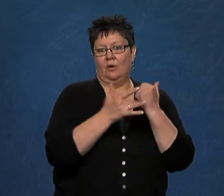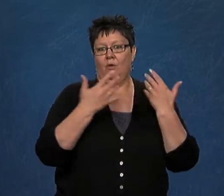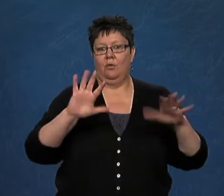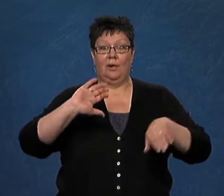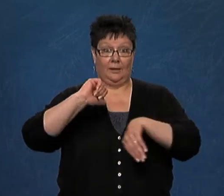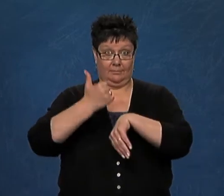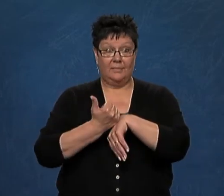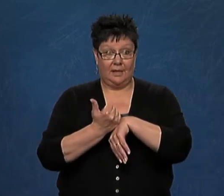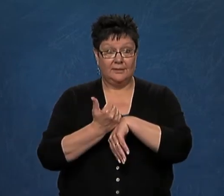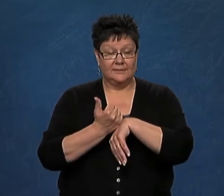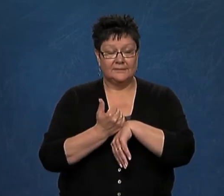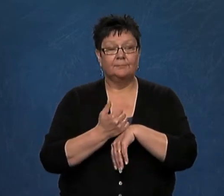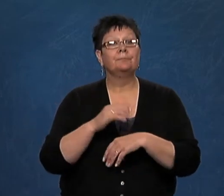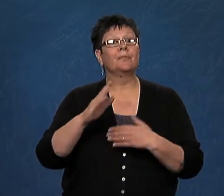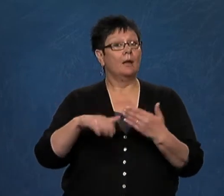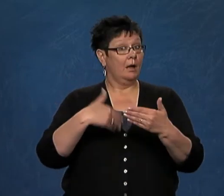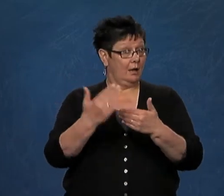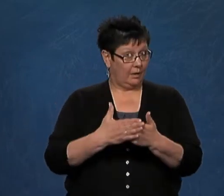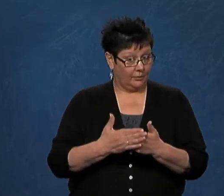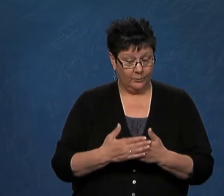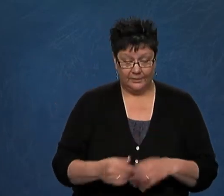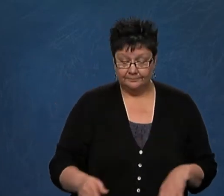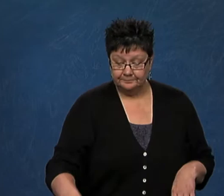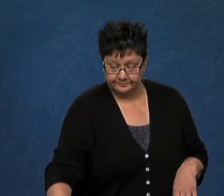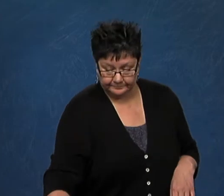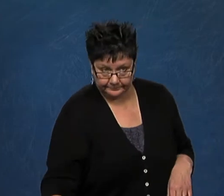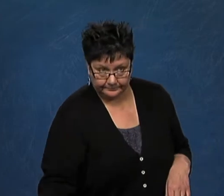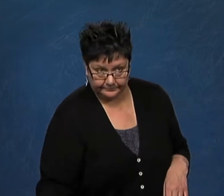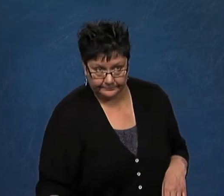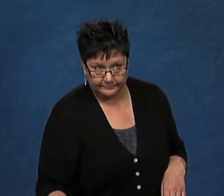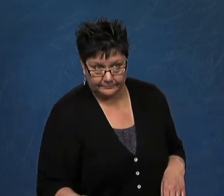use that technology that's already been set up to our advantage.